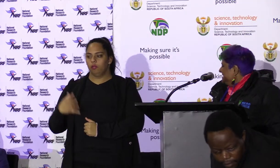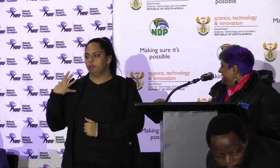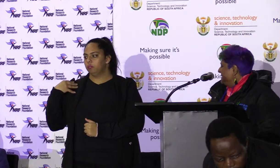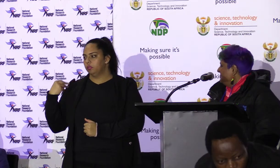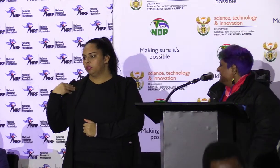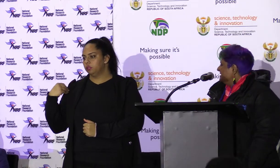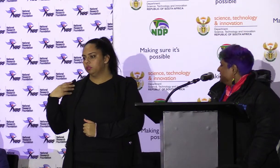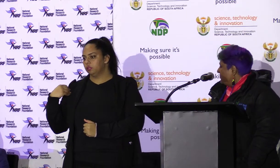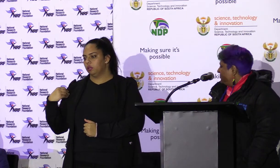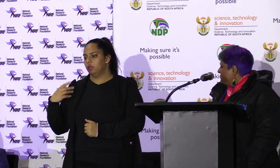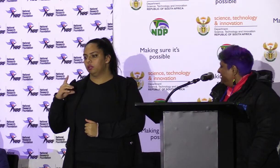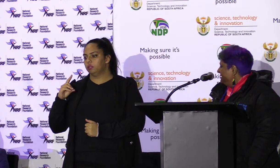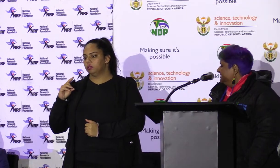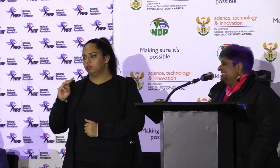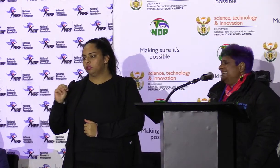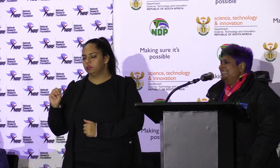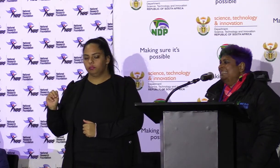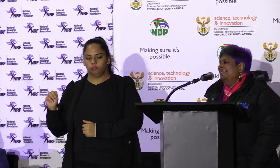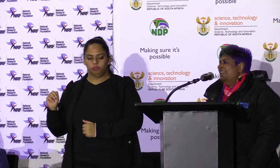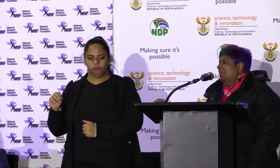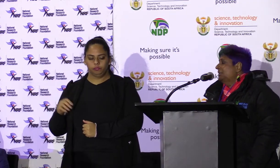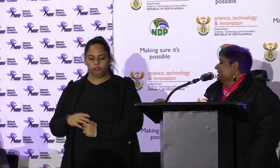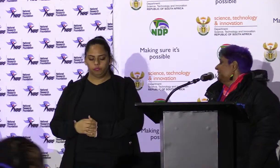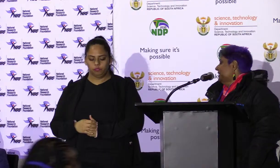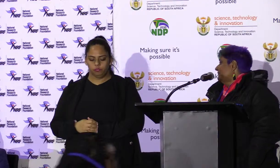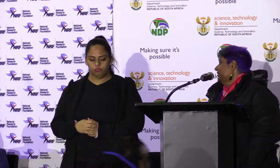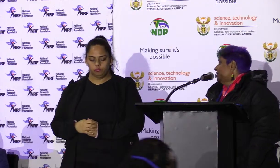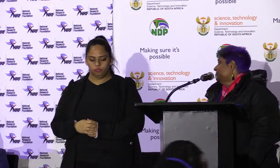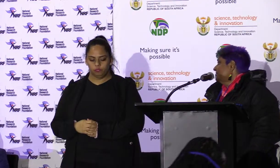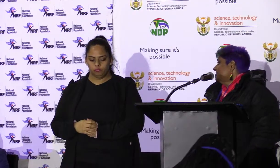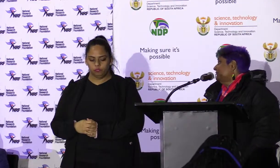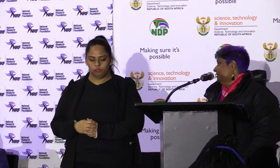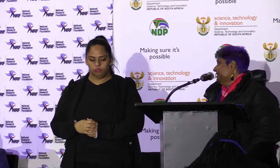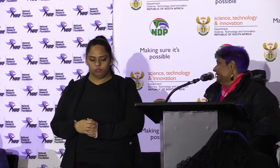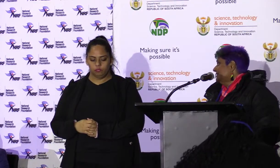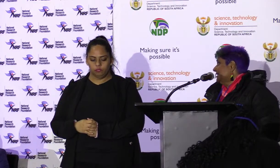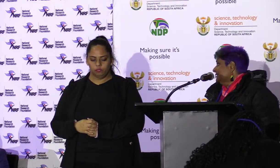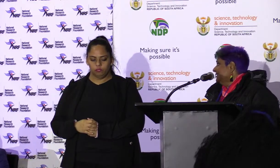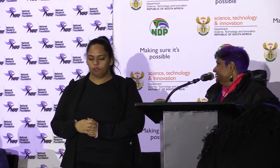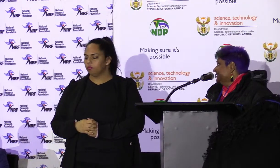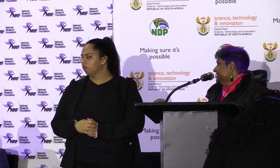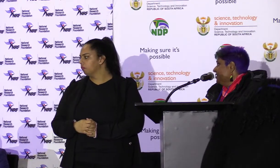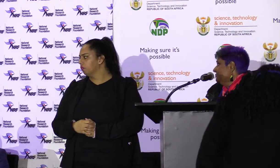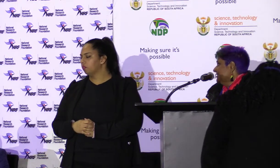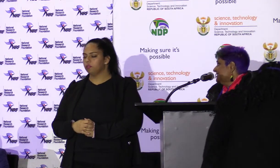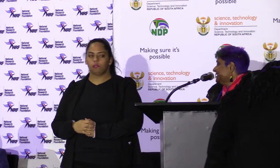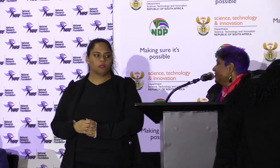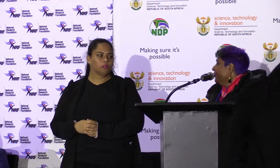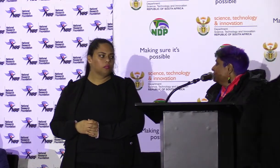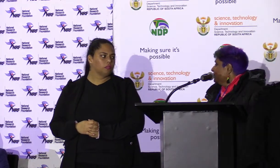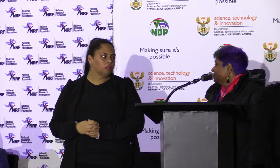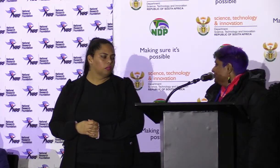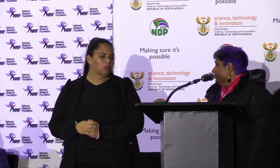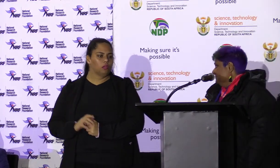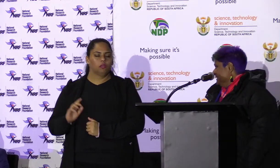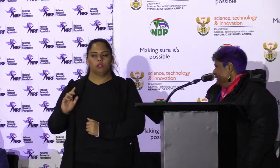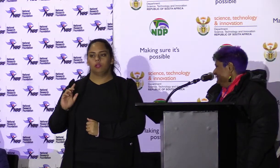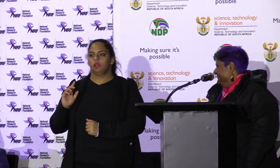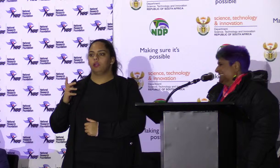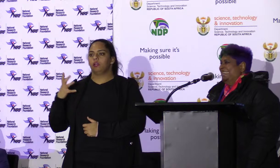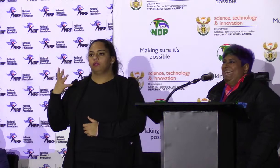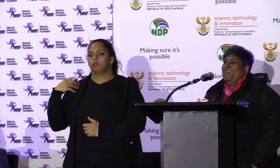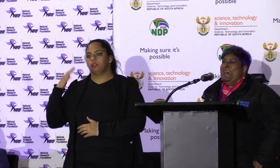Minister, DM, Chair of the PC, if I can follow Sibuyile's excellent example and say all